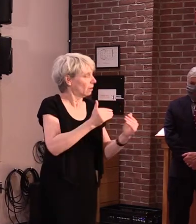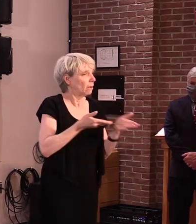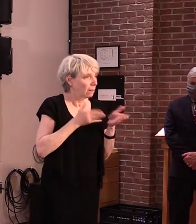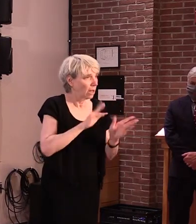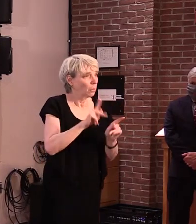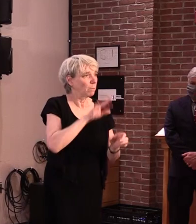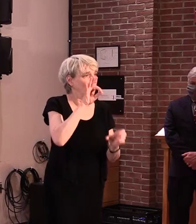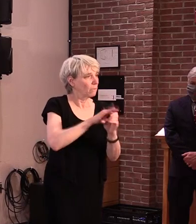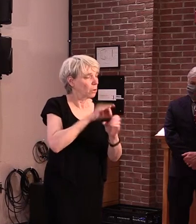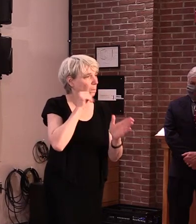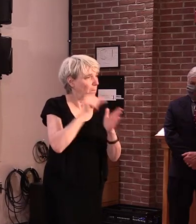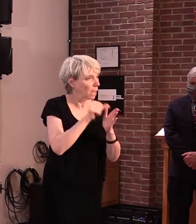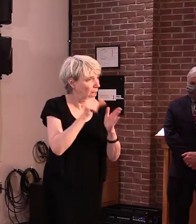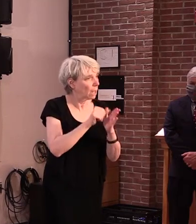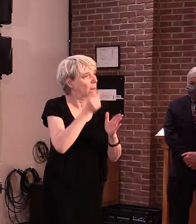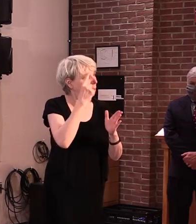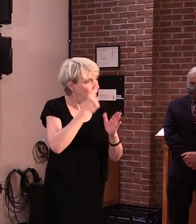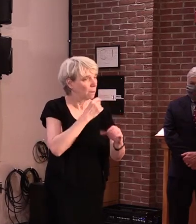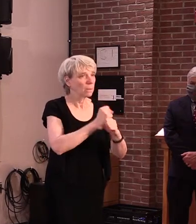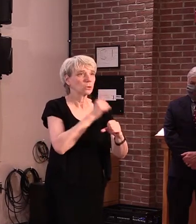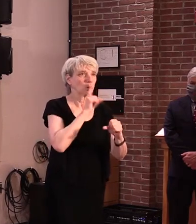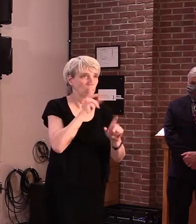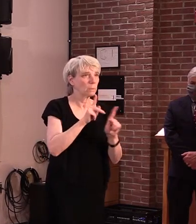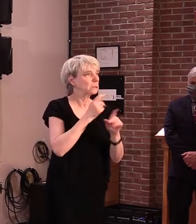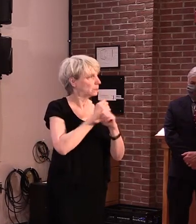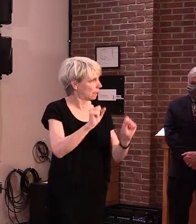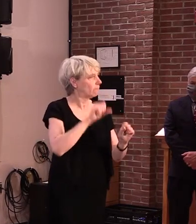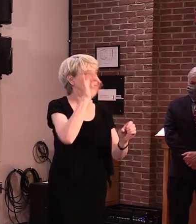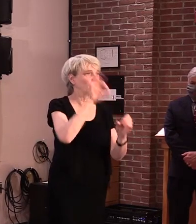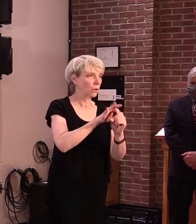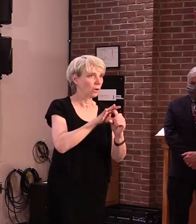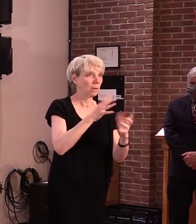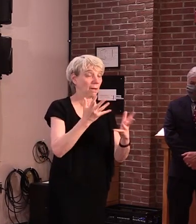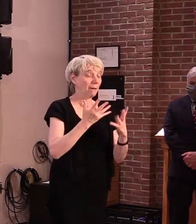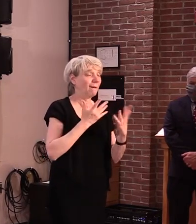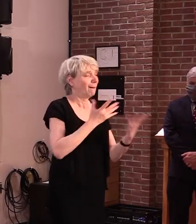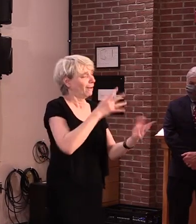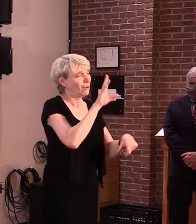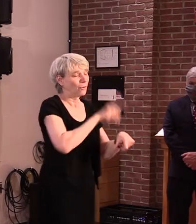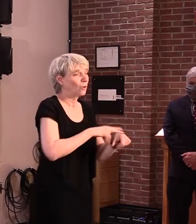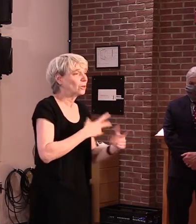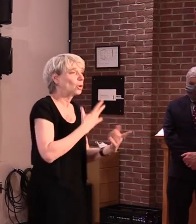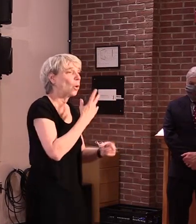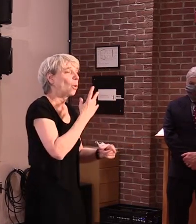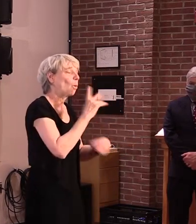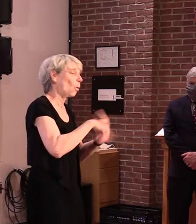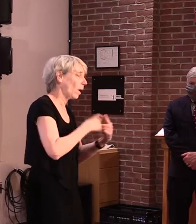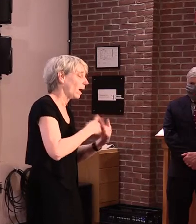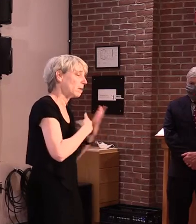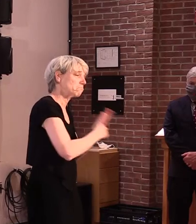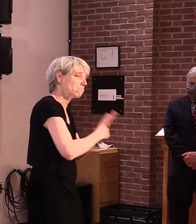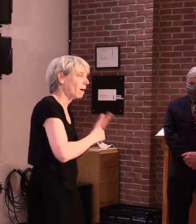the election cycle in November. But now, you know, this give and take in any negotiation, so we are going to have a